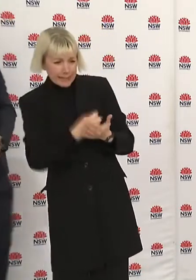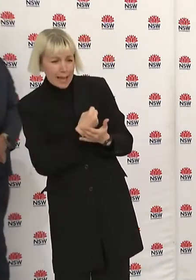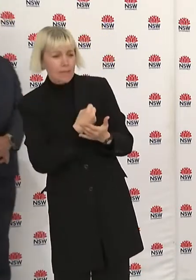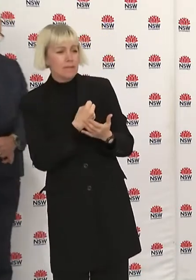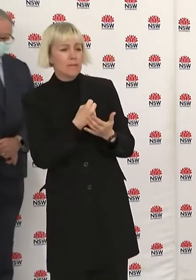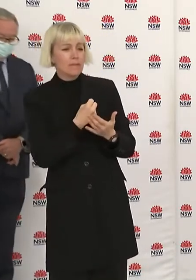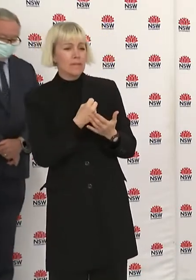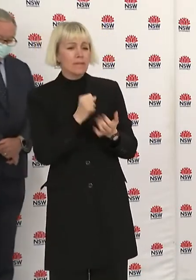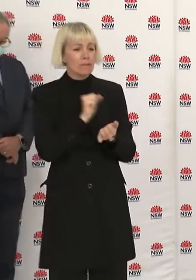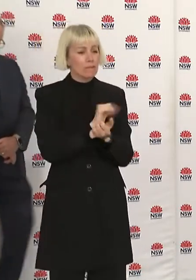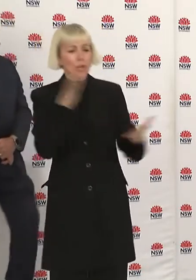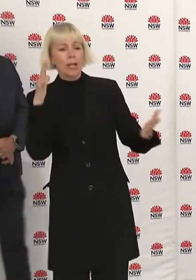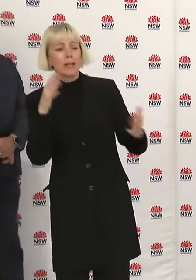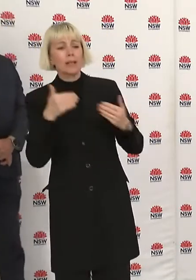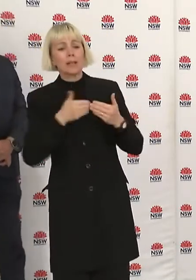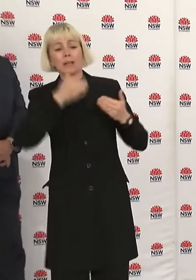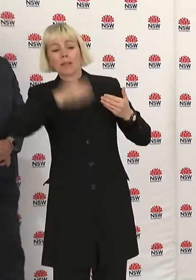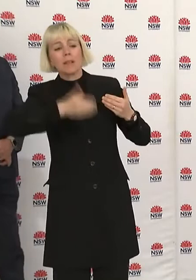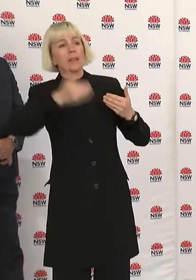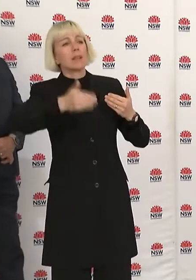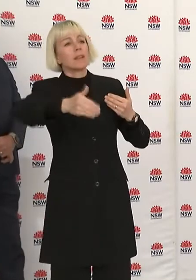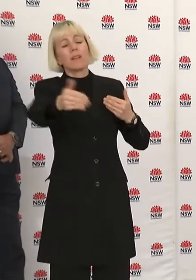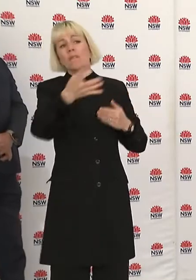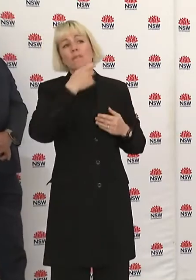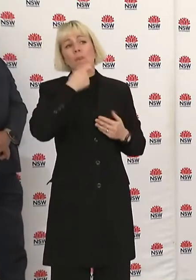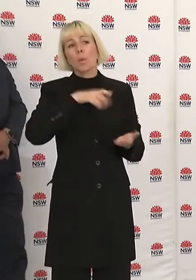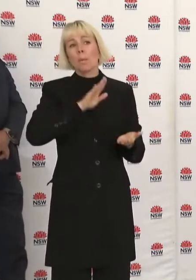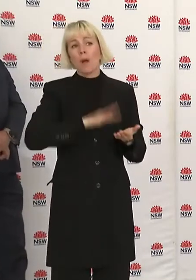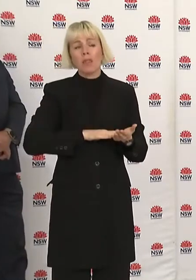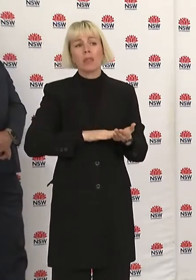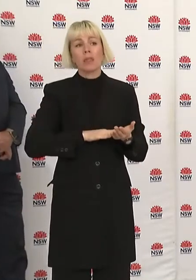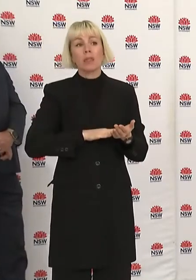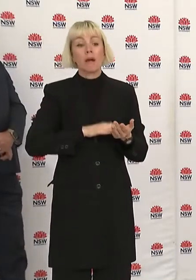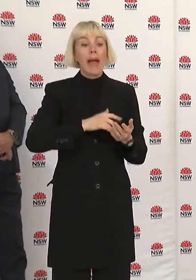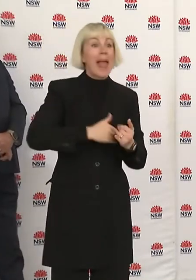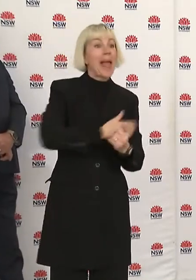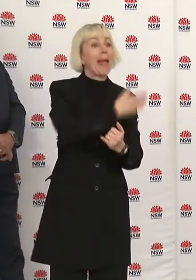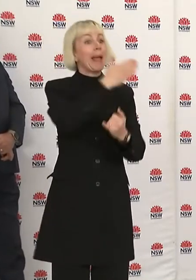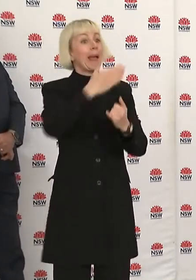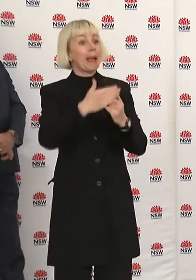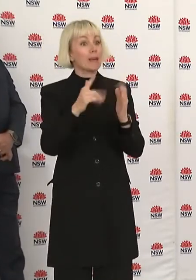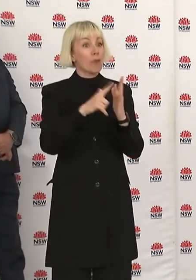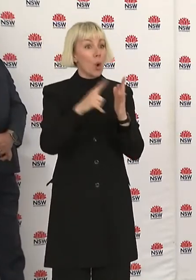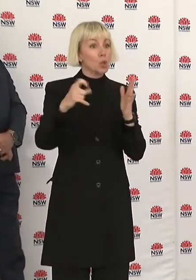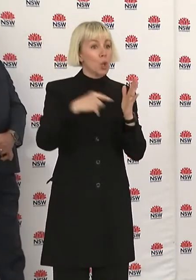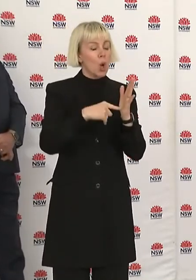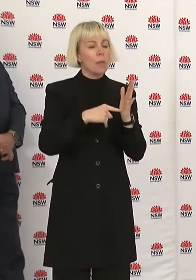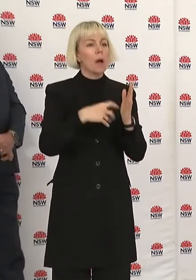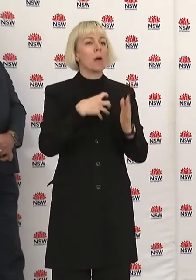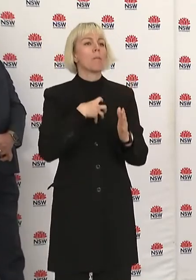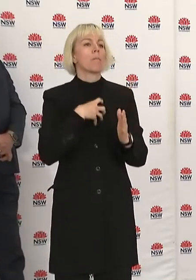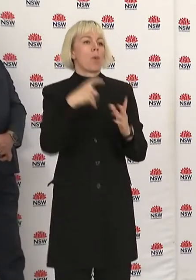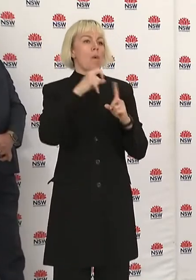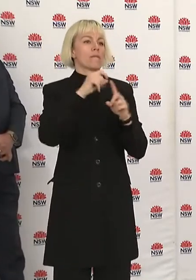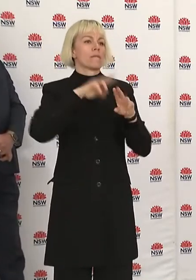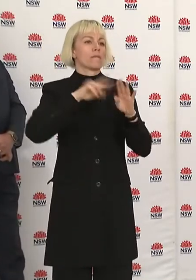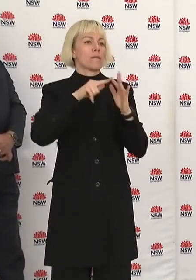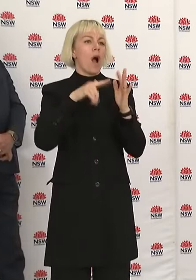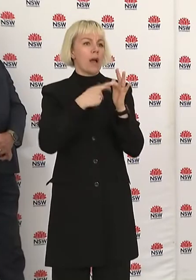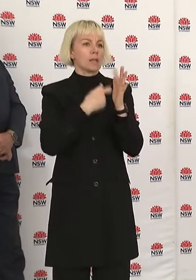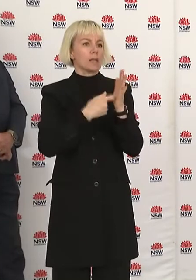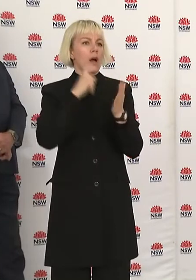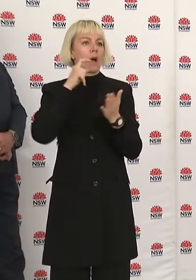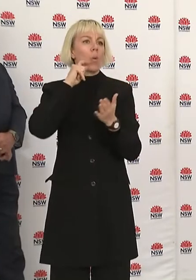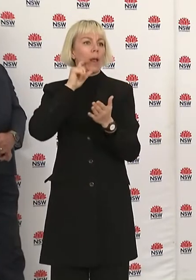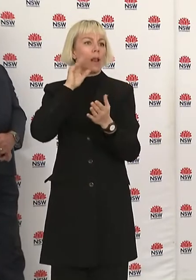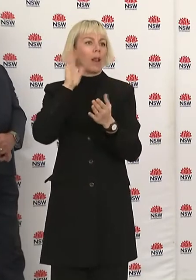and October, because by the end of October those huge supplies will be here in New South Wales, but we have a gap in the next 4 to